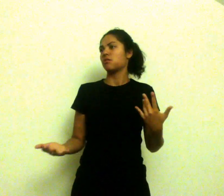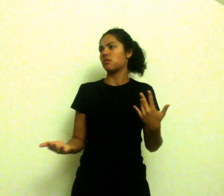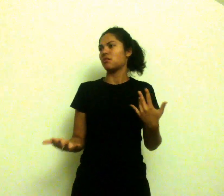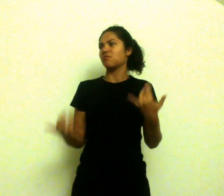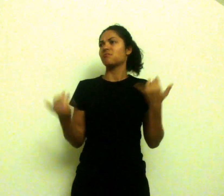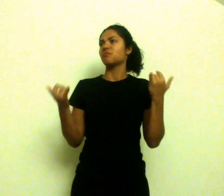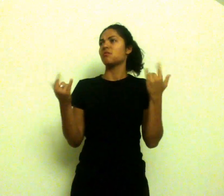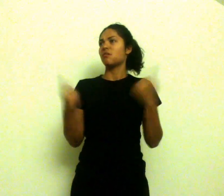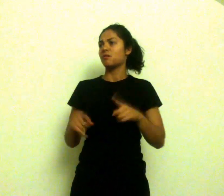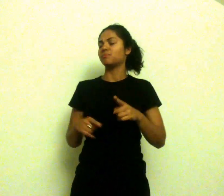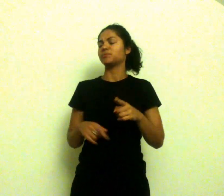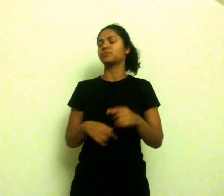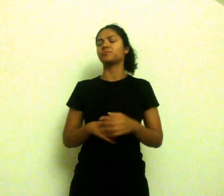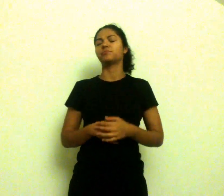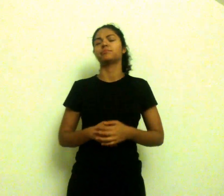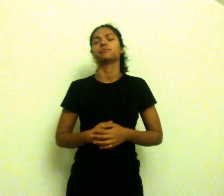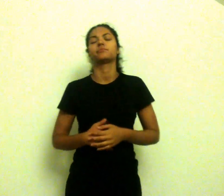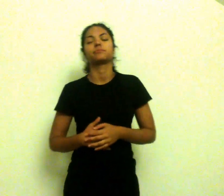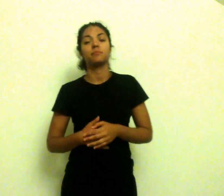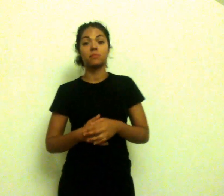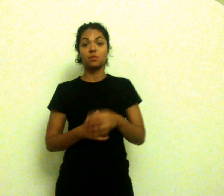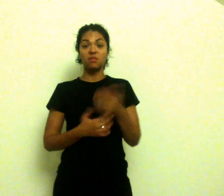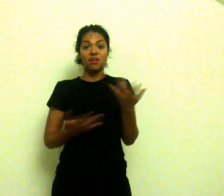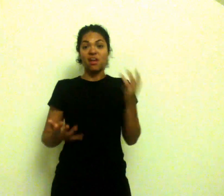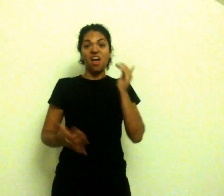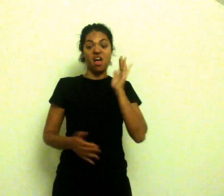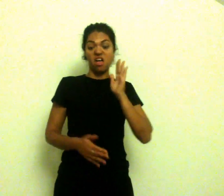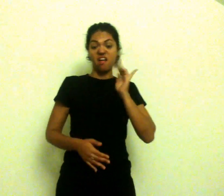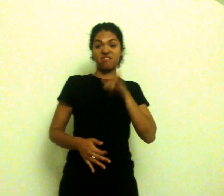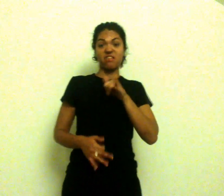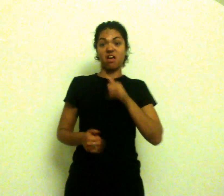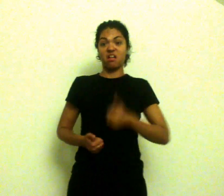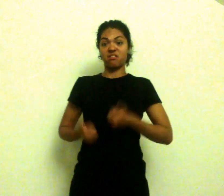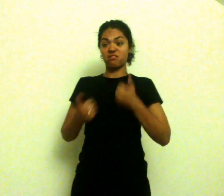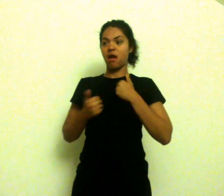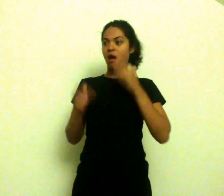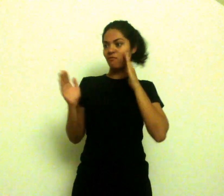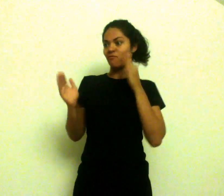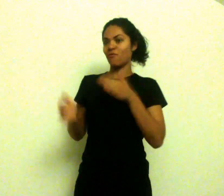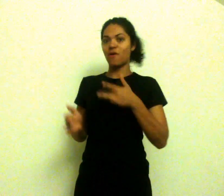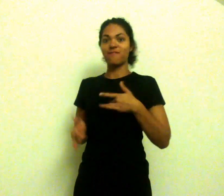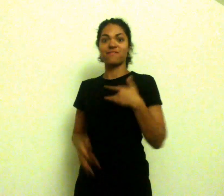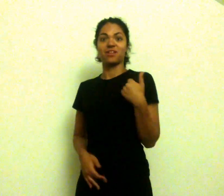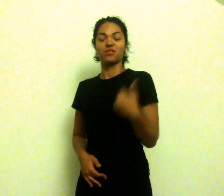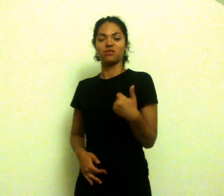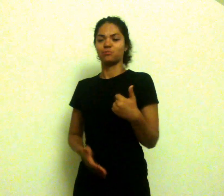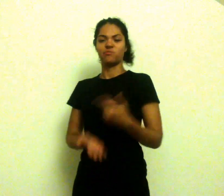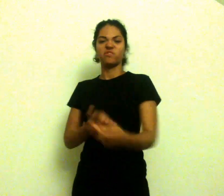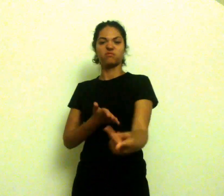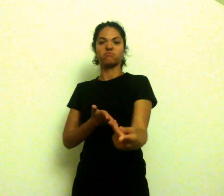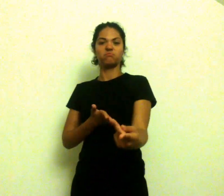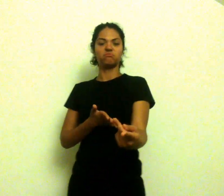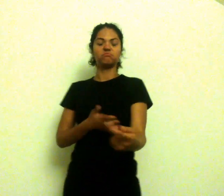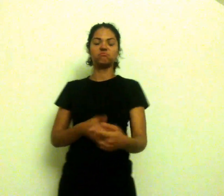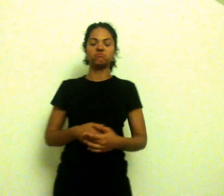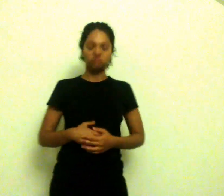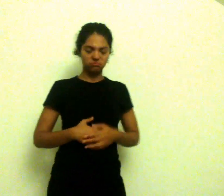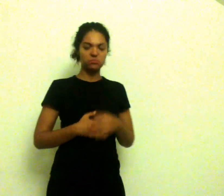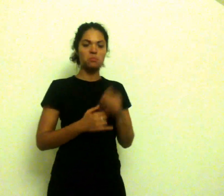That life of hedonism let him down. And the ideas of secularism still continue to hold